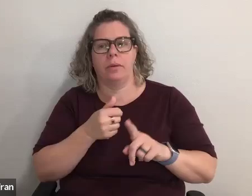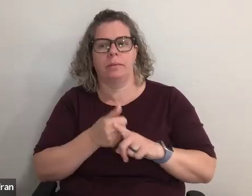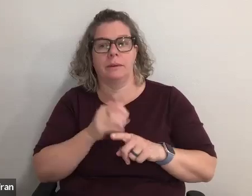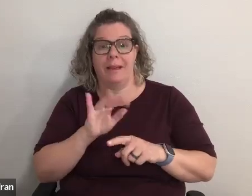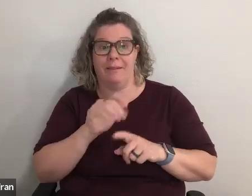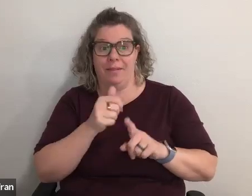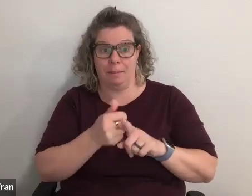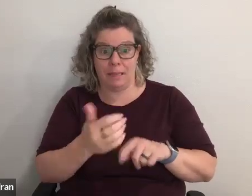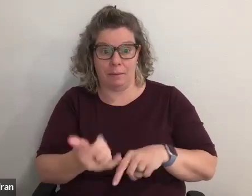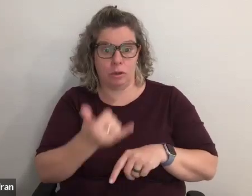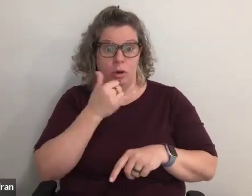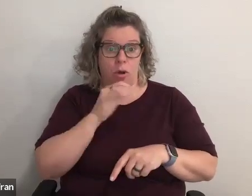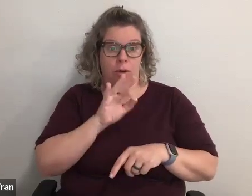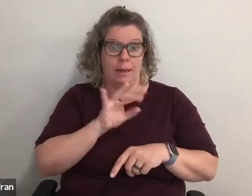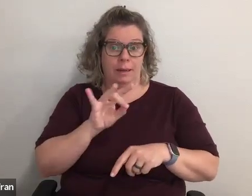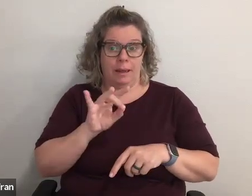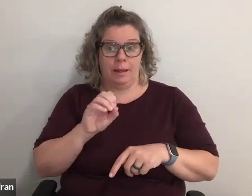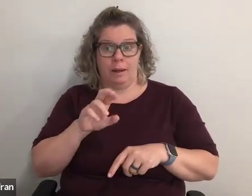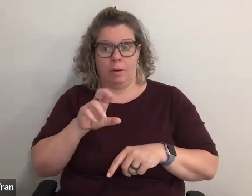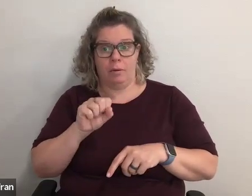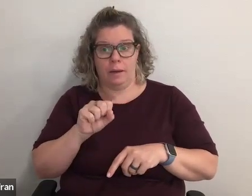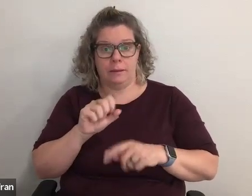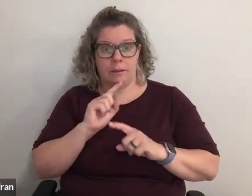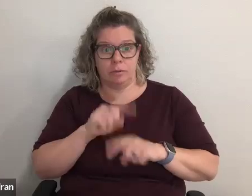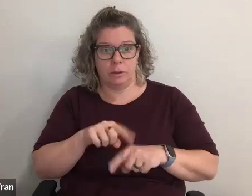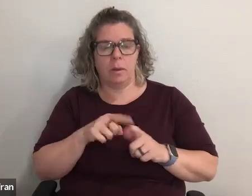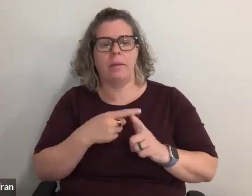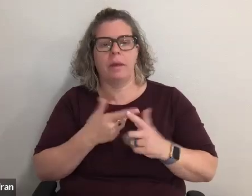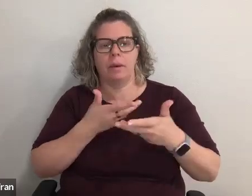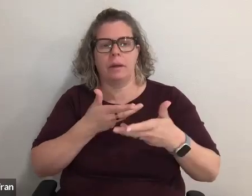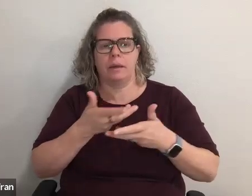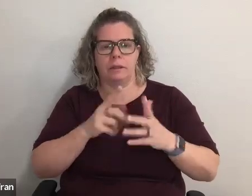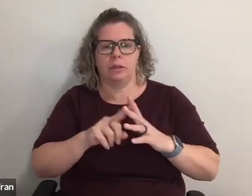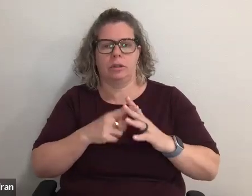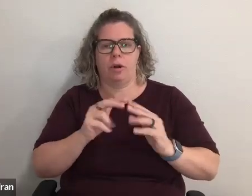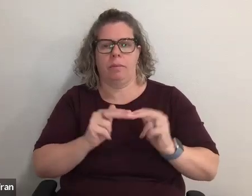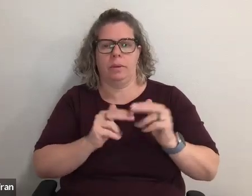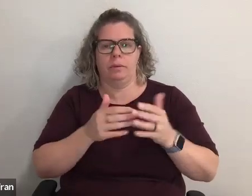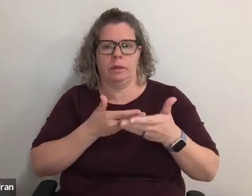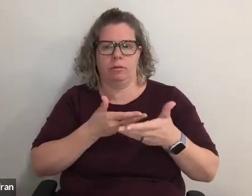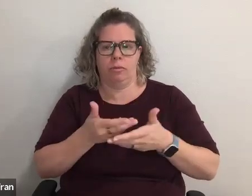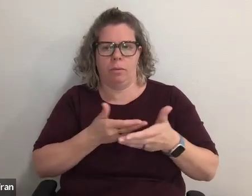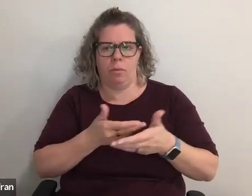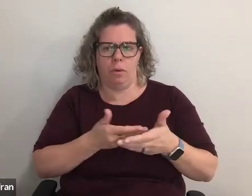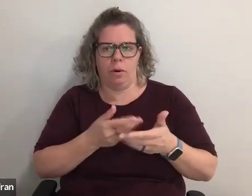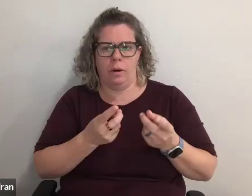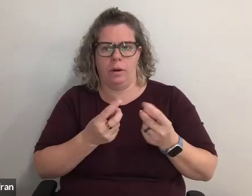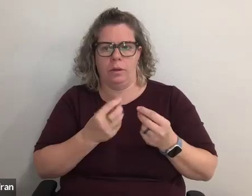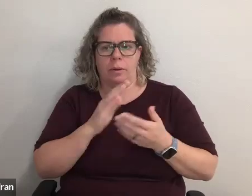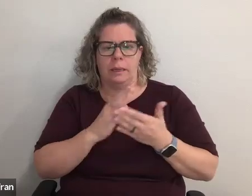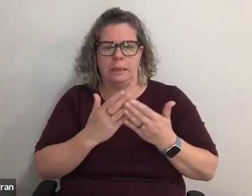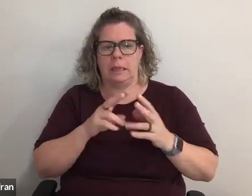if they called in requesting a crisis response. And we can start building that rapport and doing some